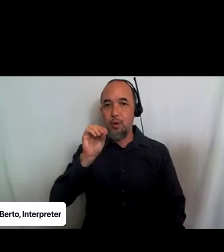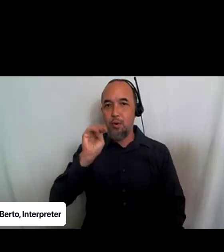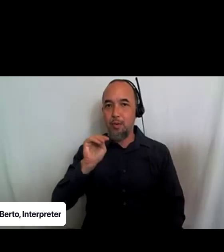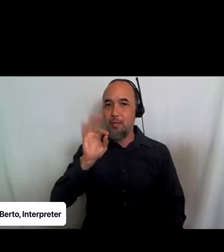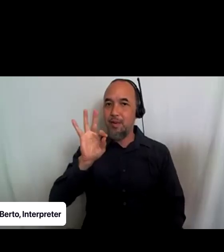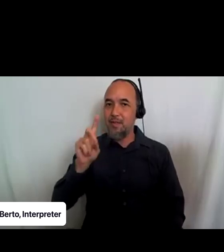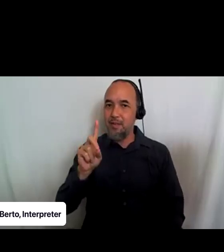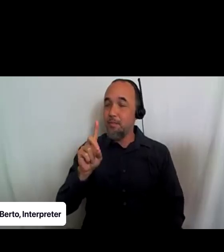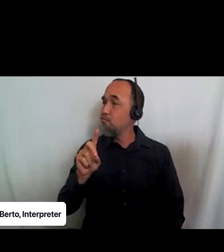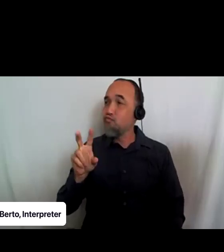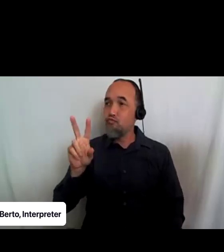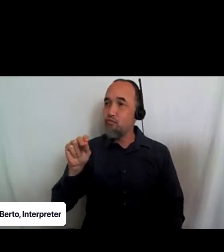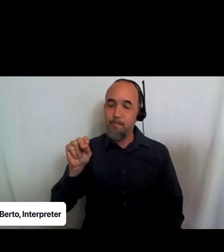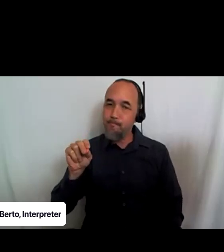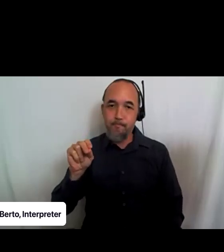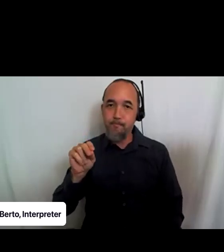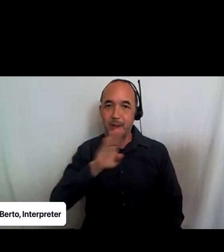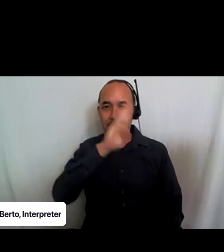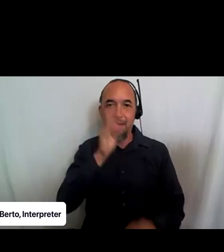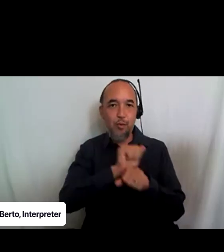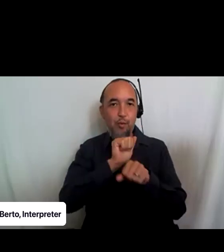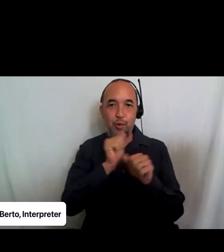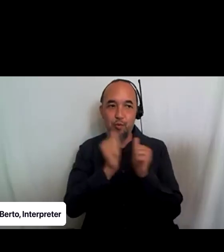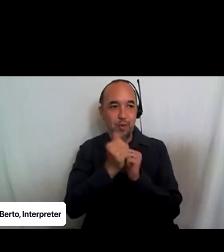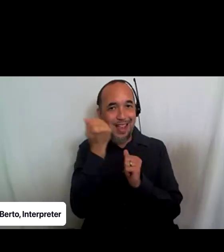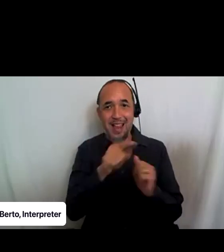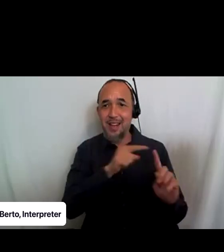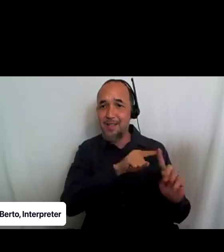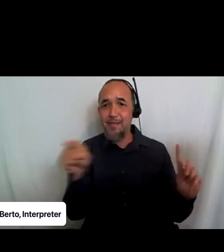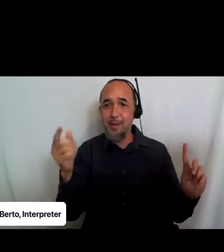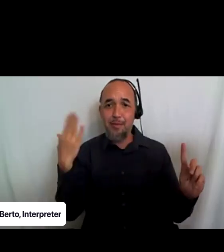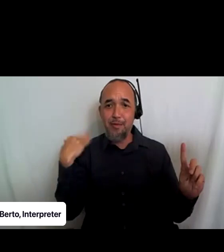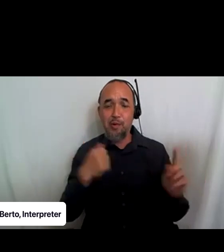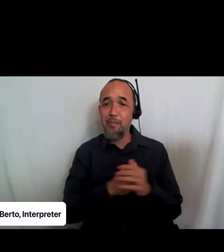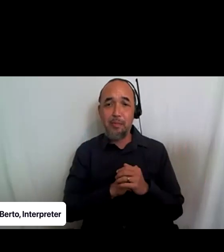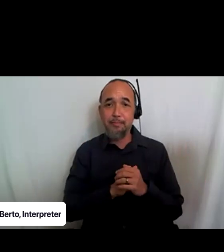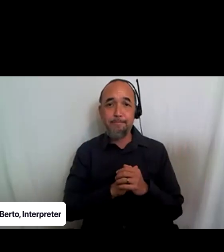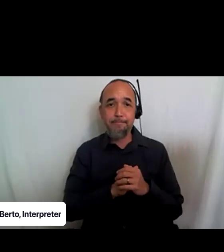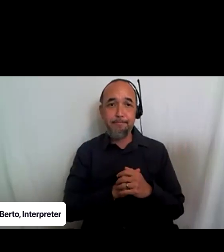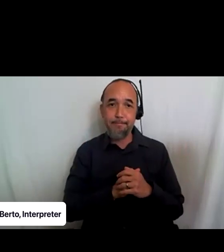No, I had never worked with any of them before. Uh,